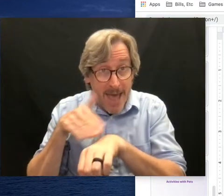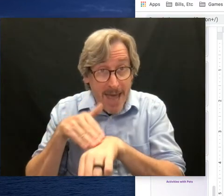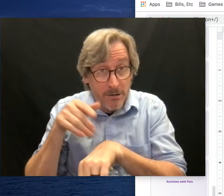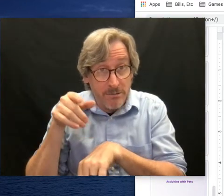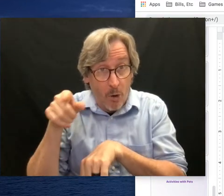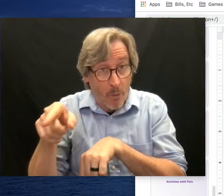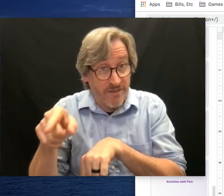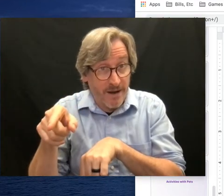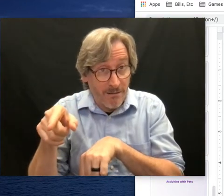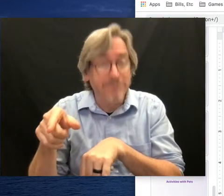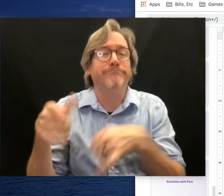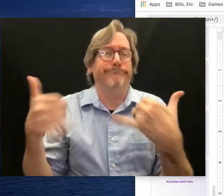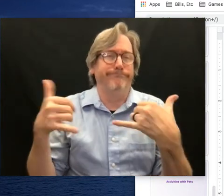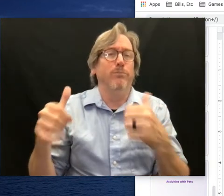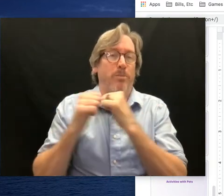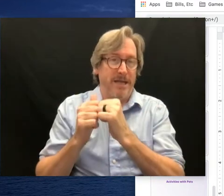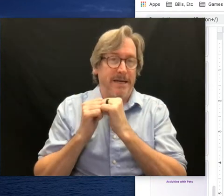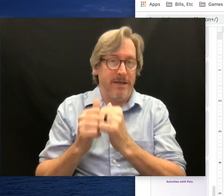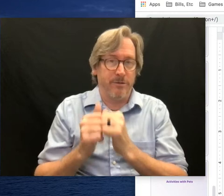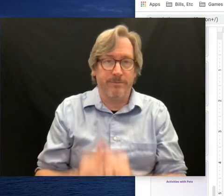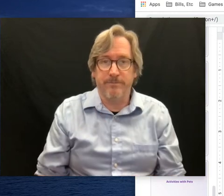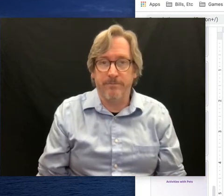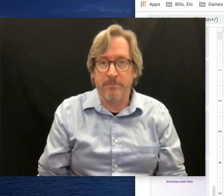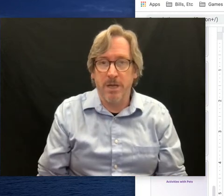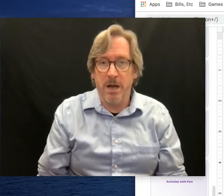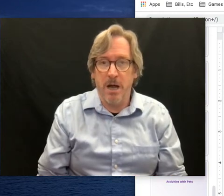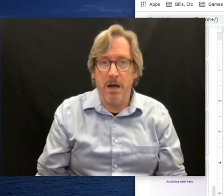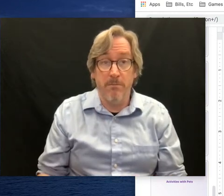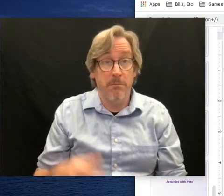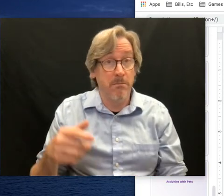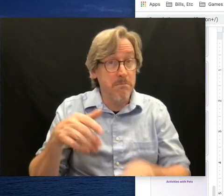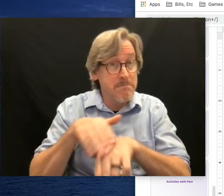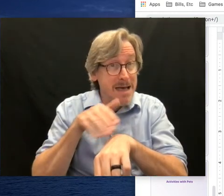like pet over there, we'll play together.